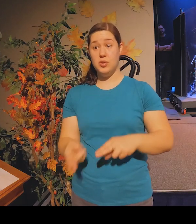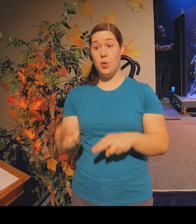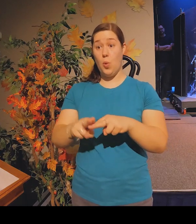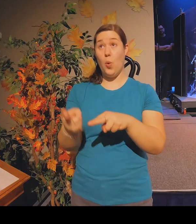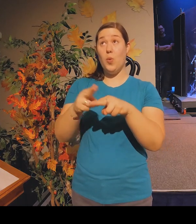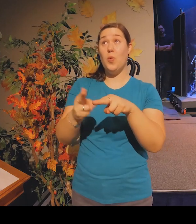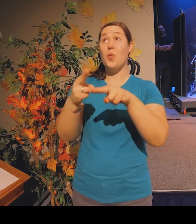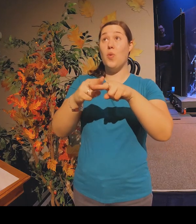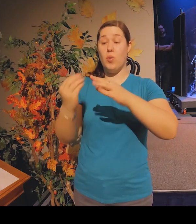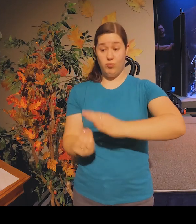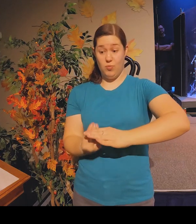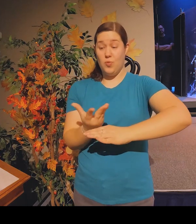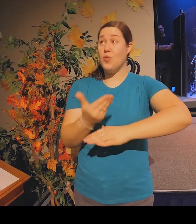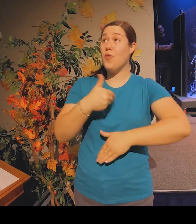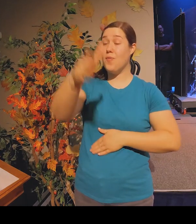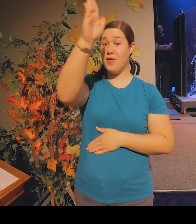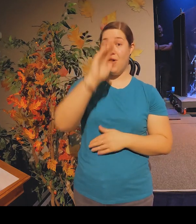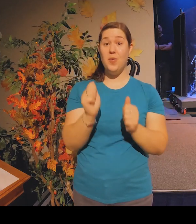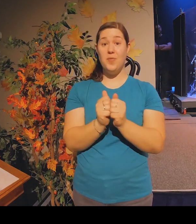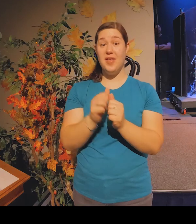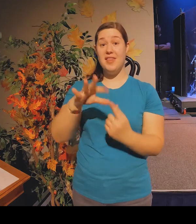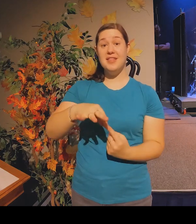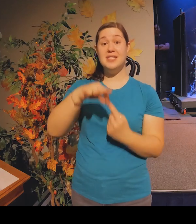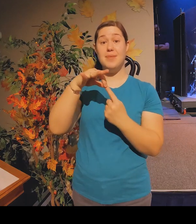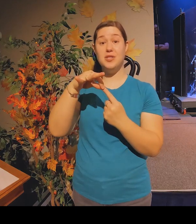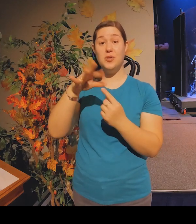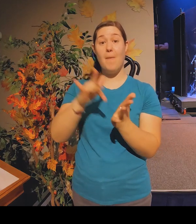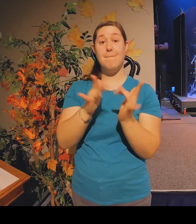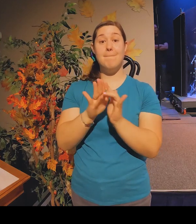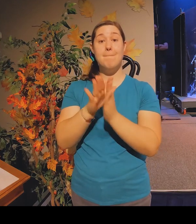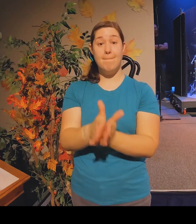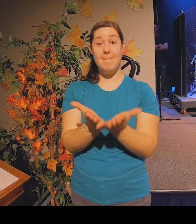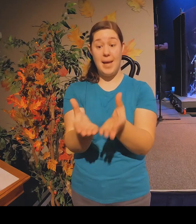Bible in their hands. So, L. Haley.